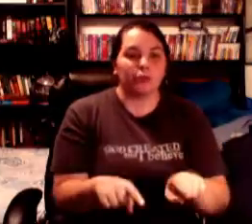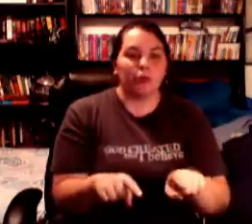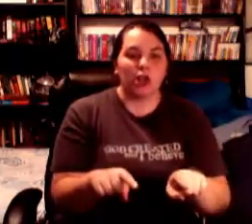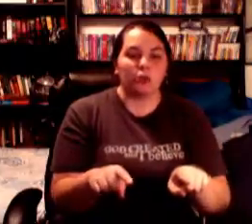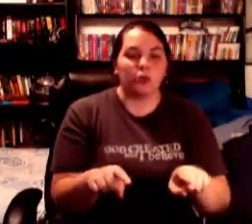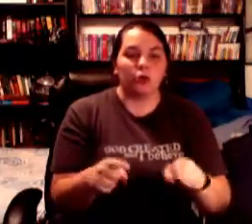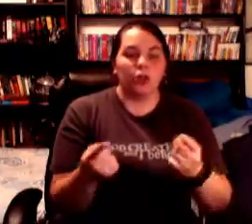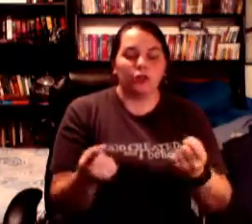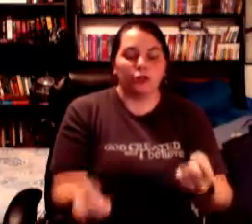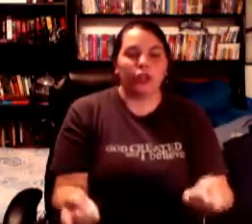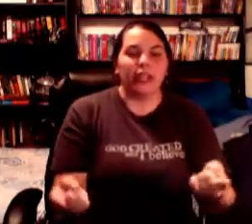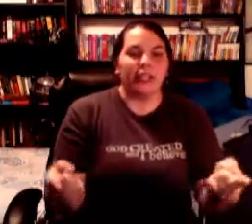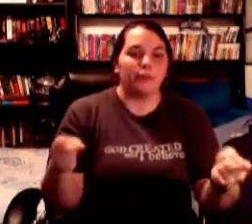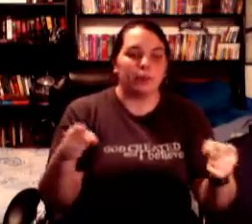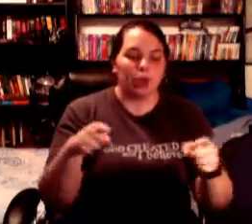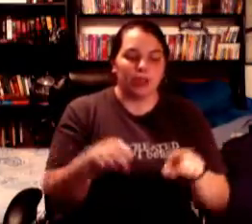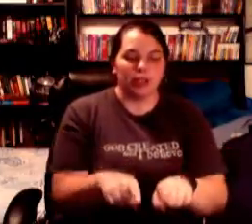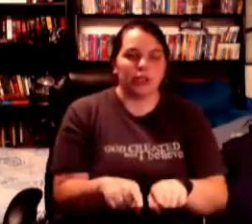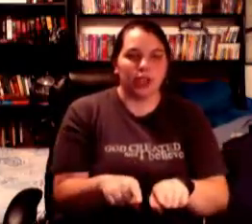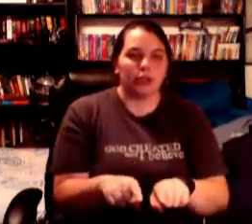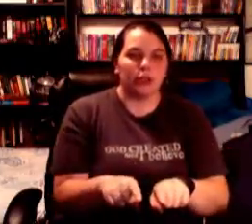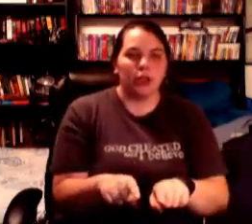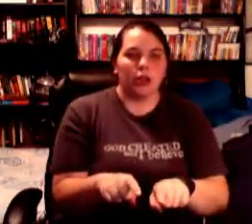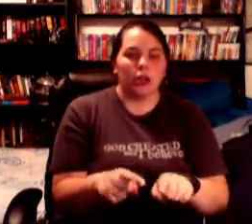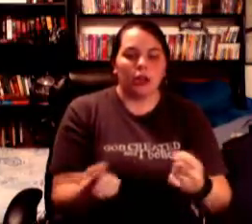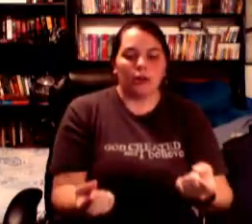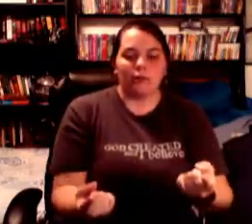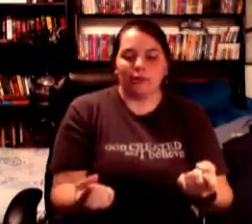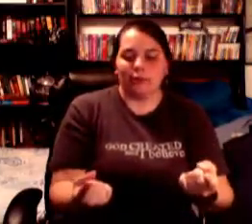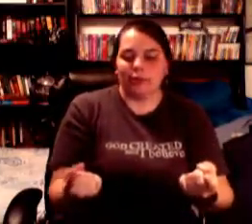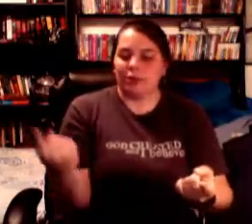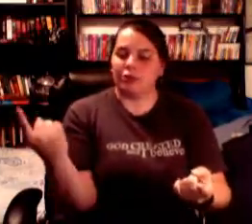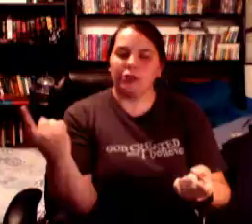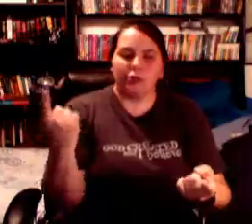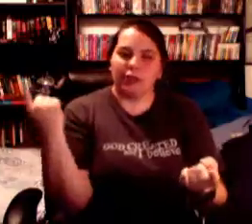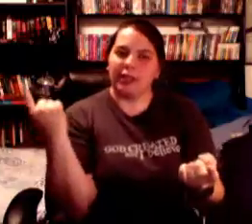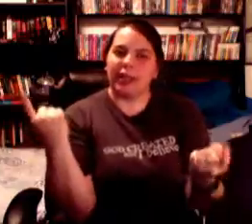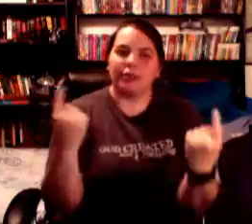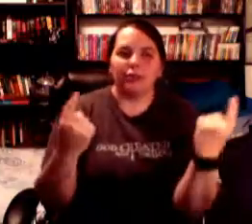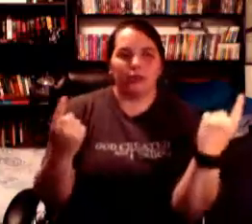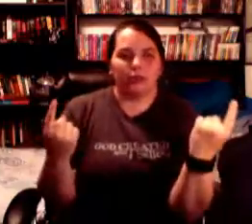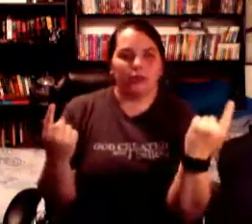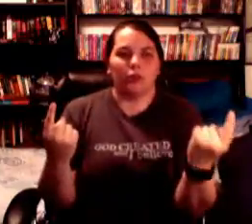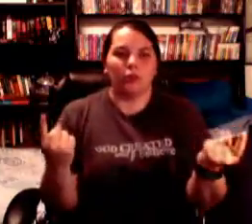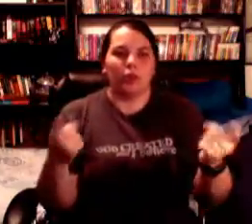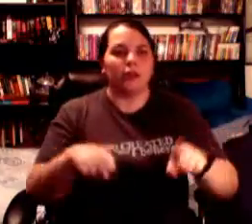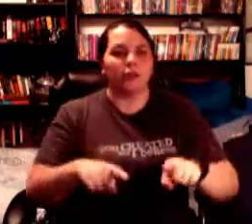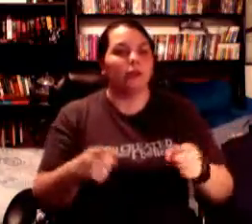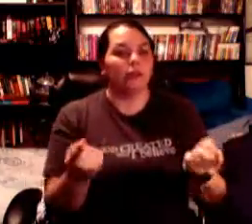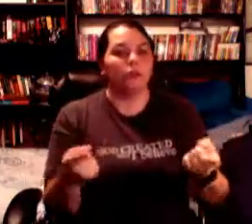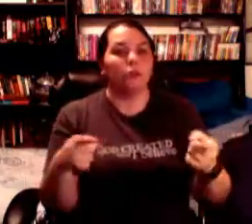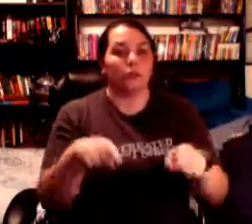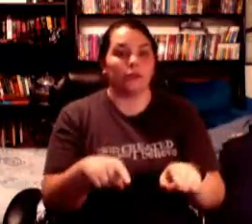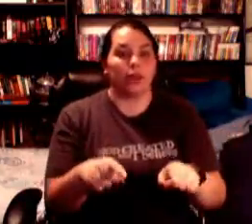as possible. So they're going to end up coming in together. You really can't do it the other way. So it was ever